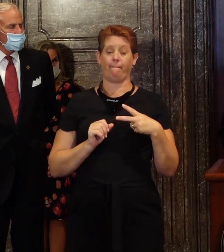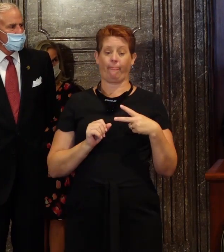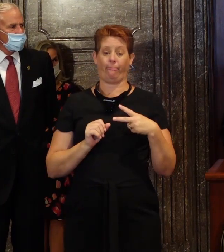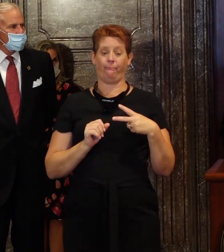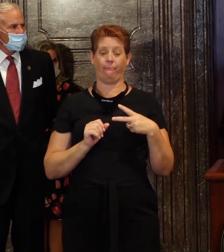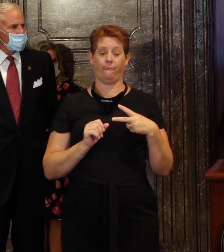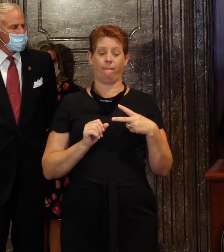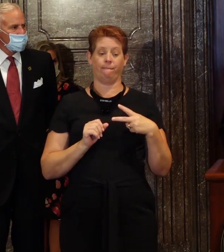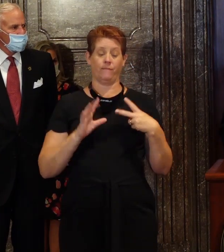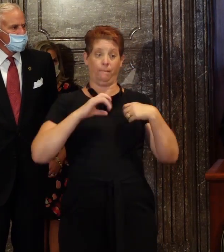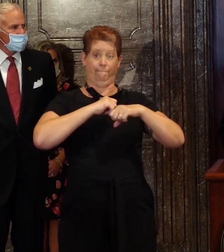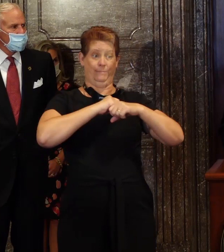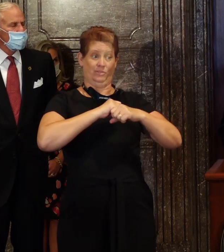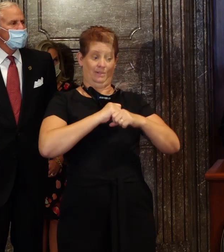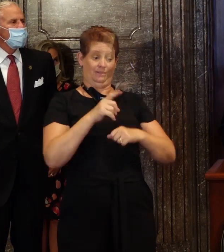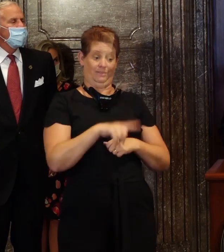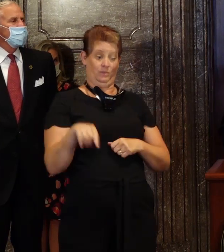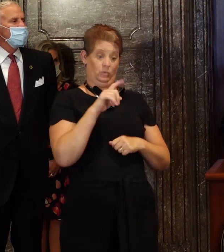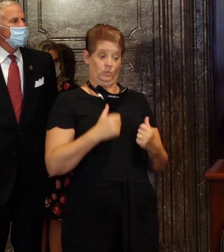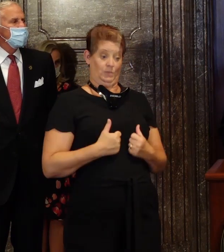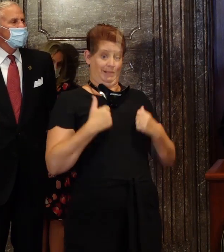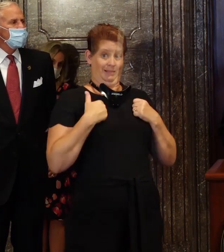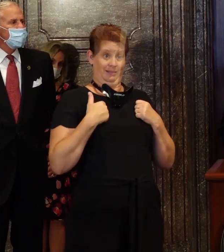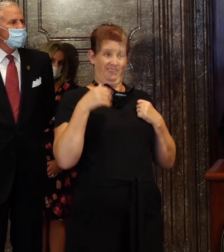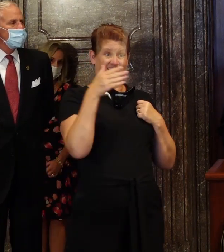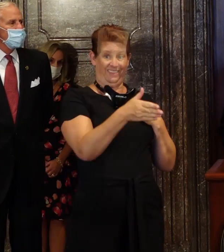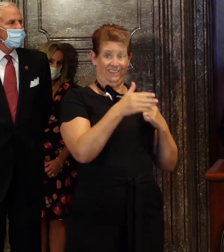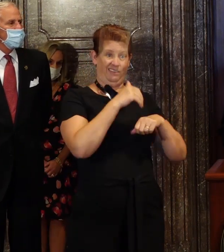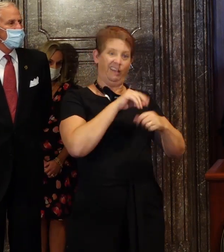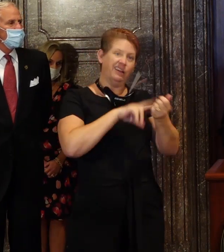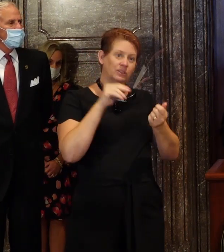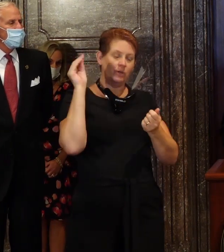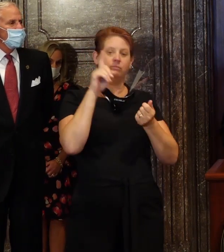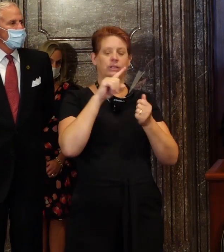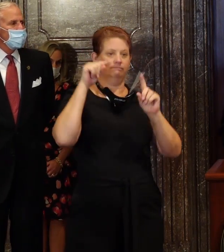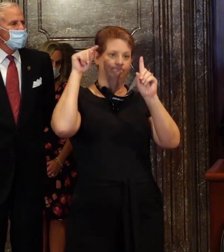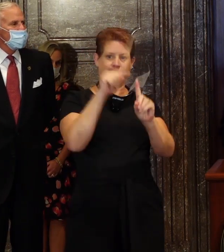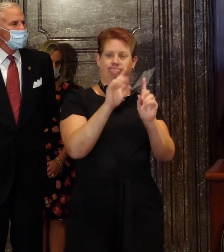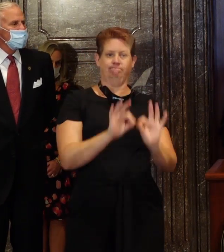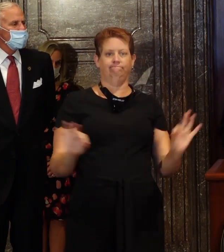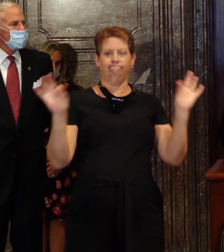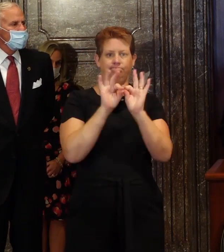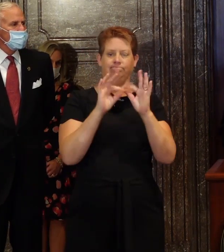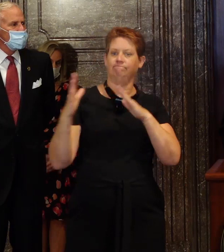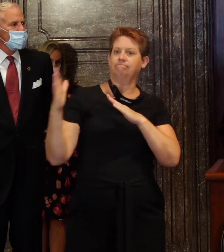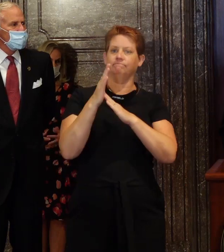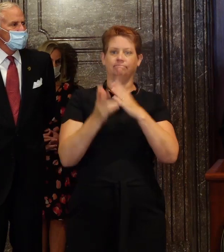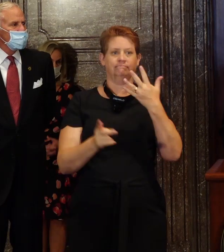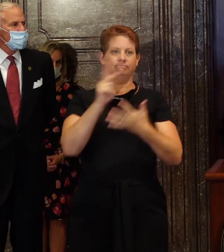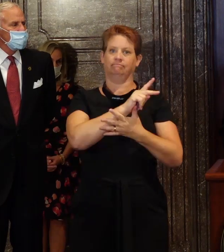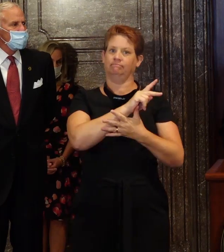and well-being of nursing home residents is the center of this plan. Second is that